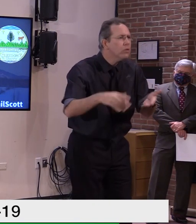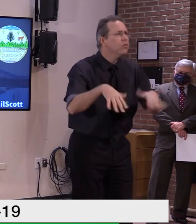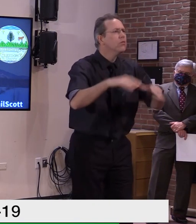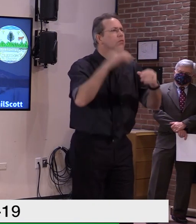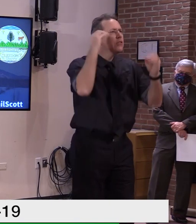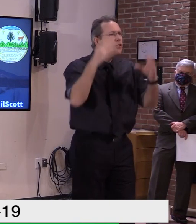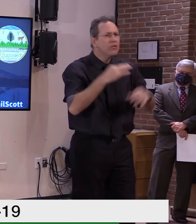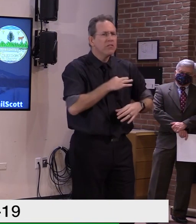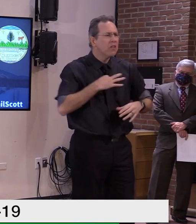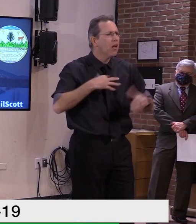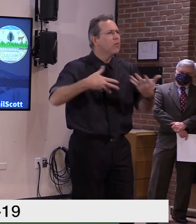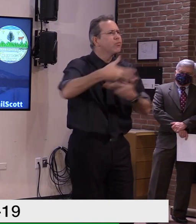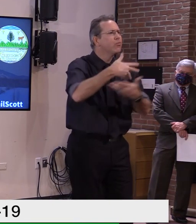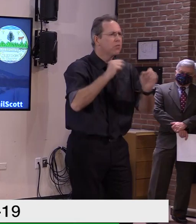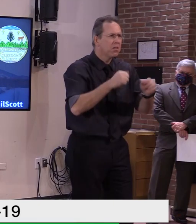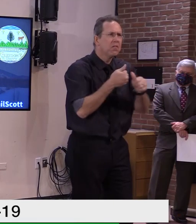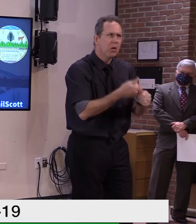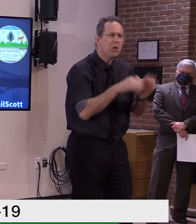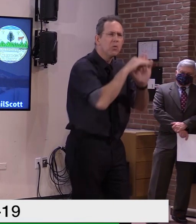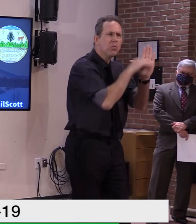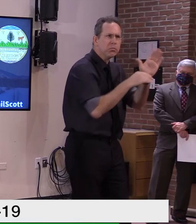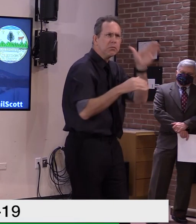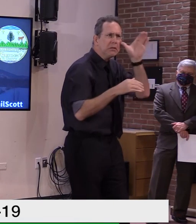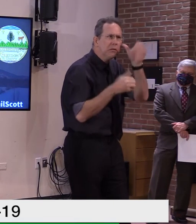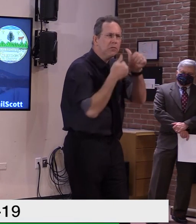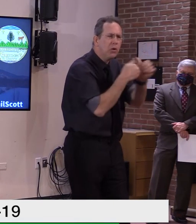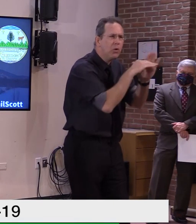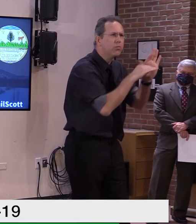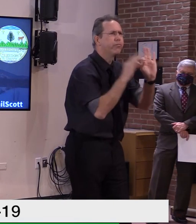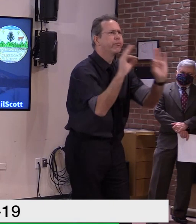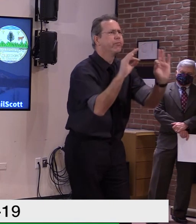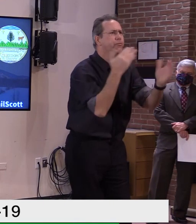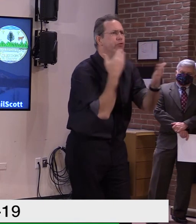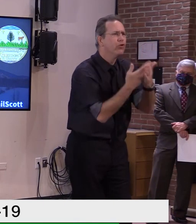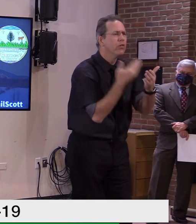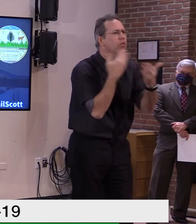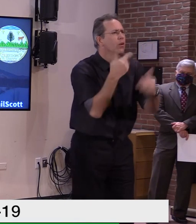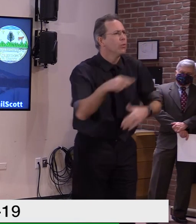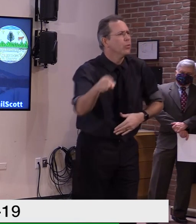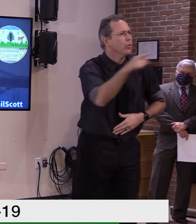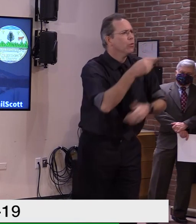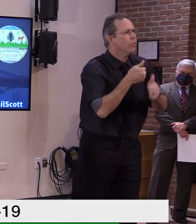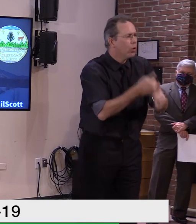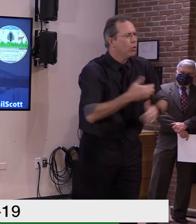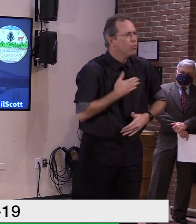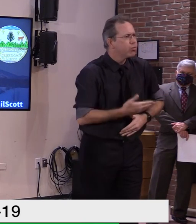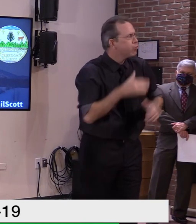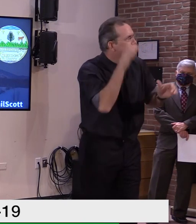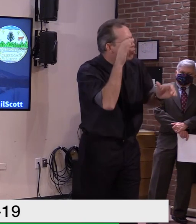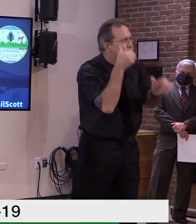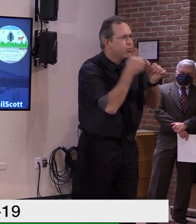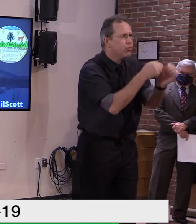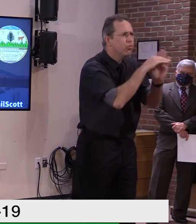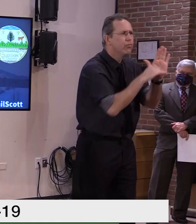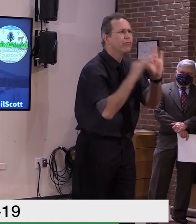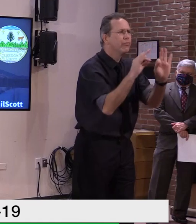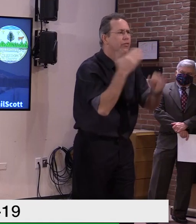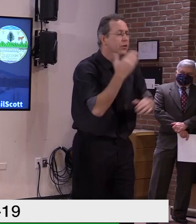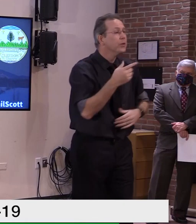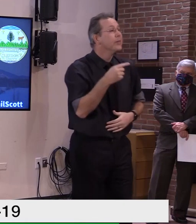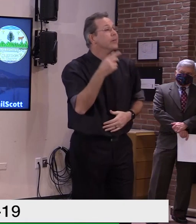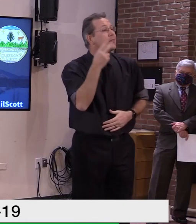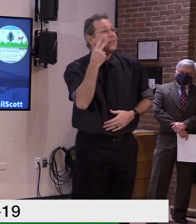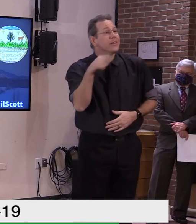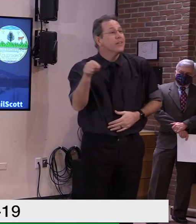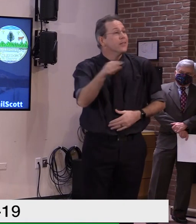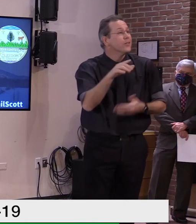really appreciate. And it indicates that while we've seen some cases associated with schools, there has